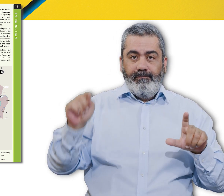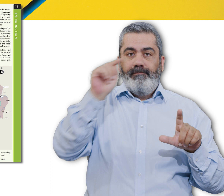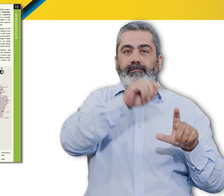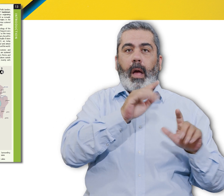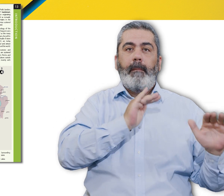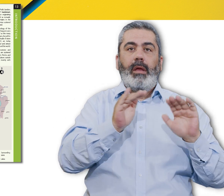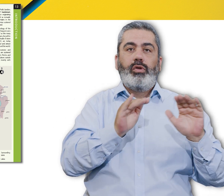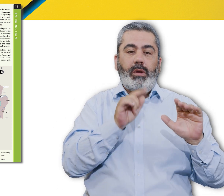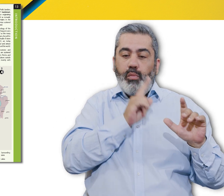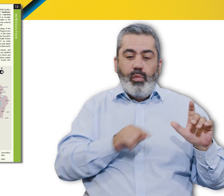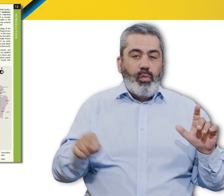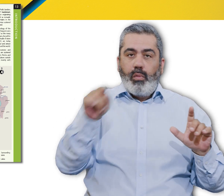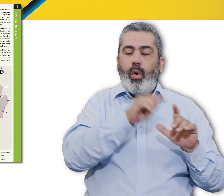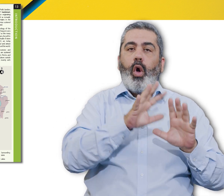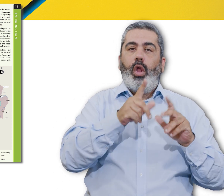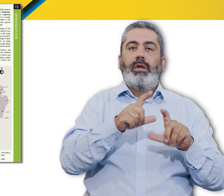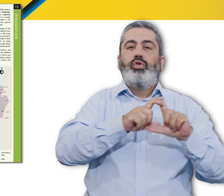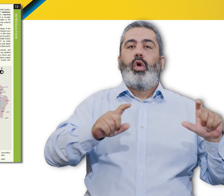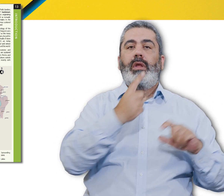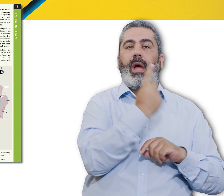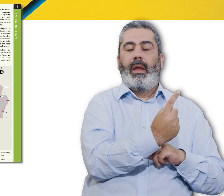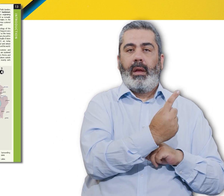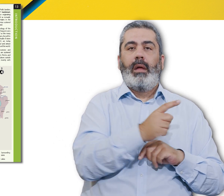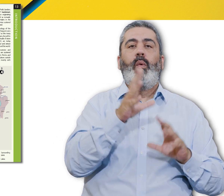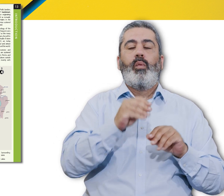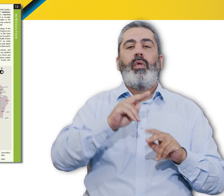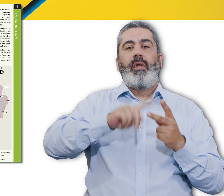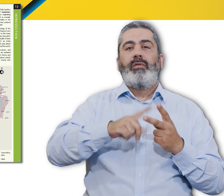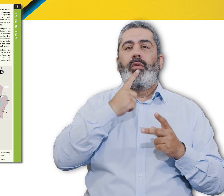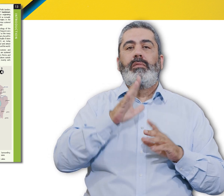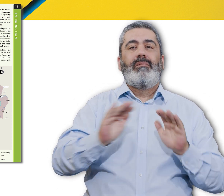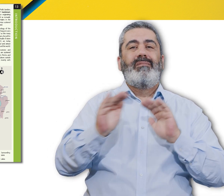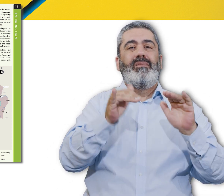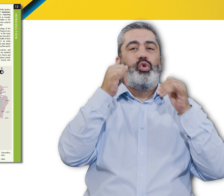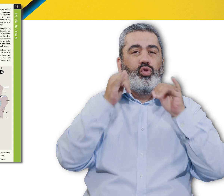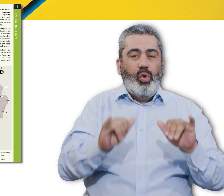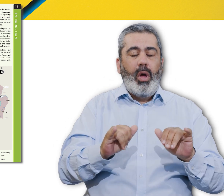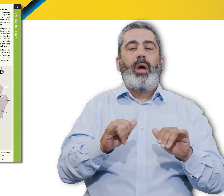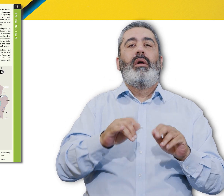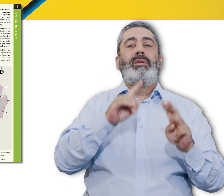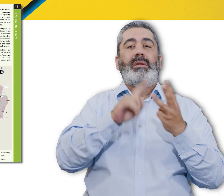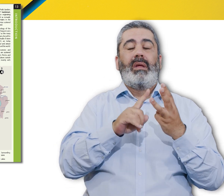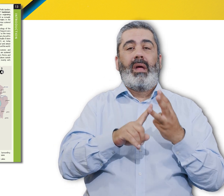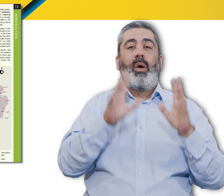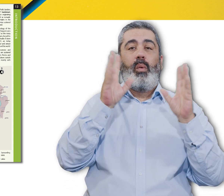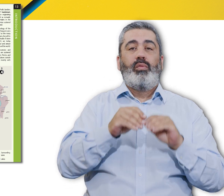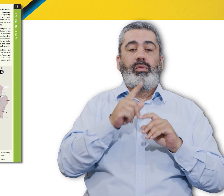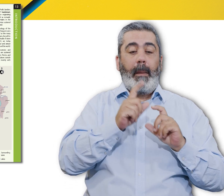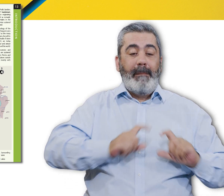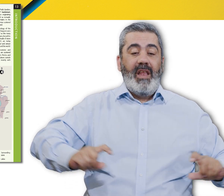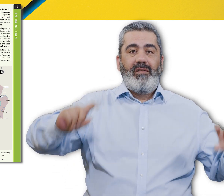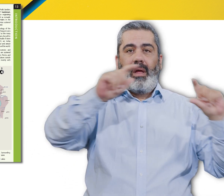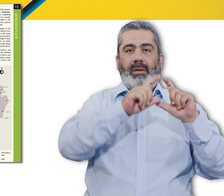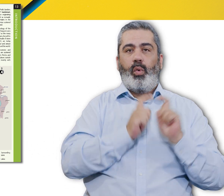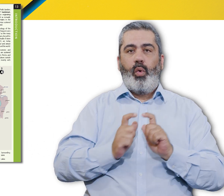Protection Area, Zone 1, Habitat and Species Conservation Area, Zone 2, Surrounding Zone, Settlements,